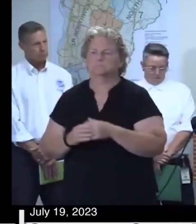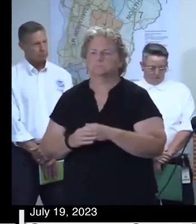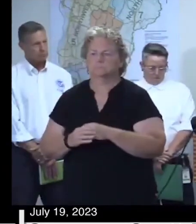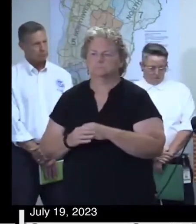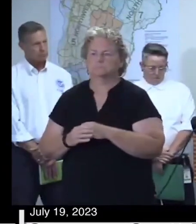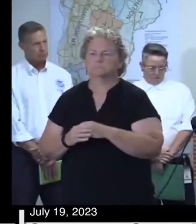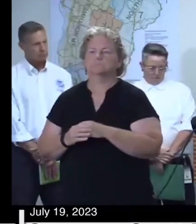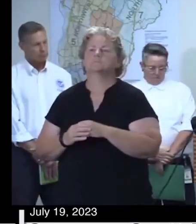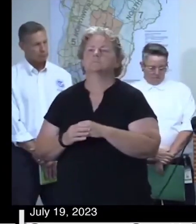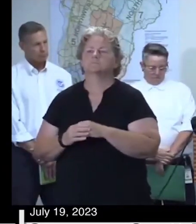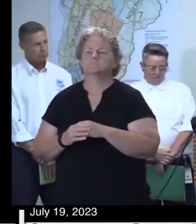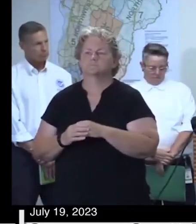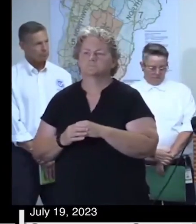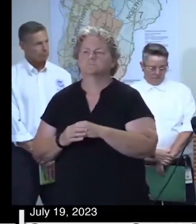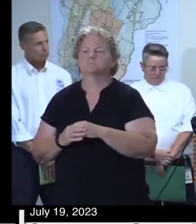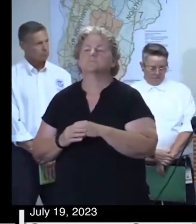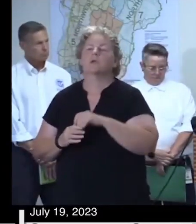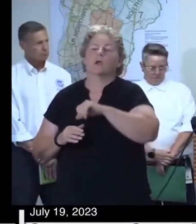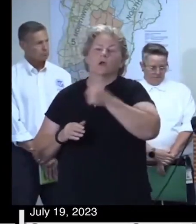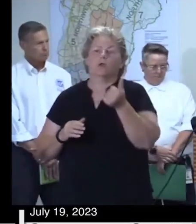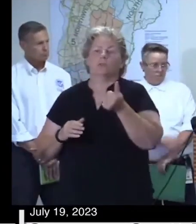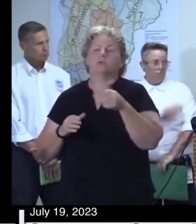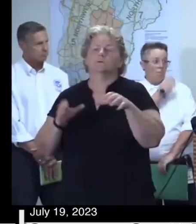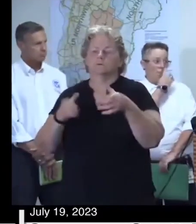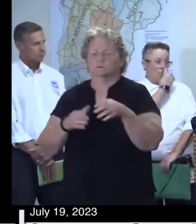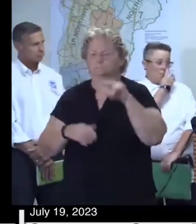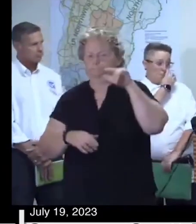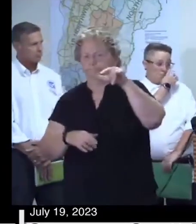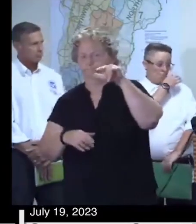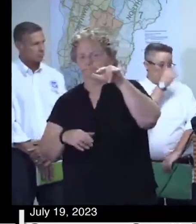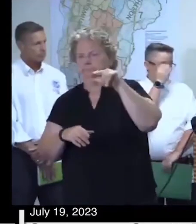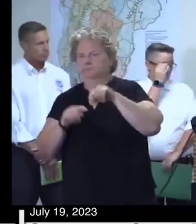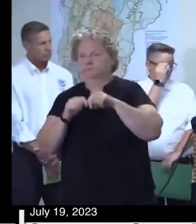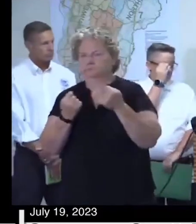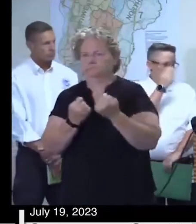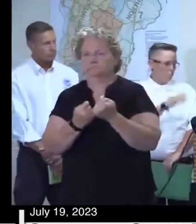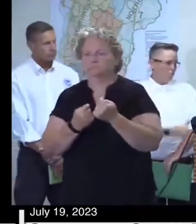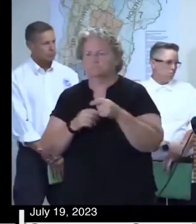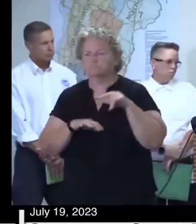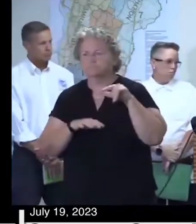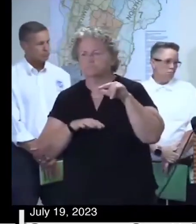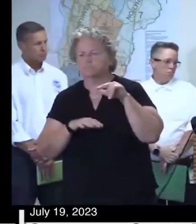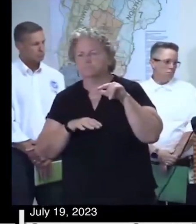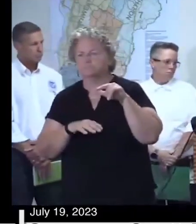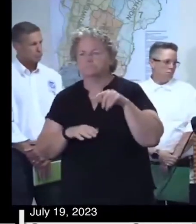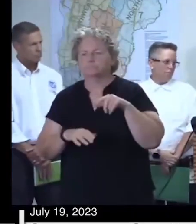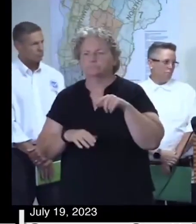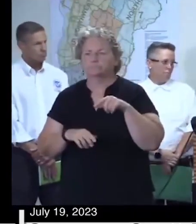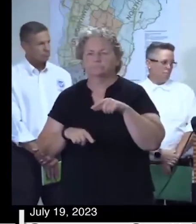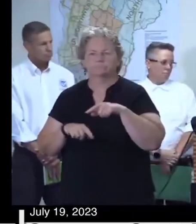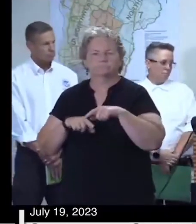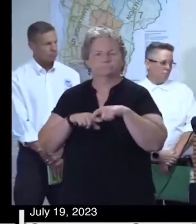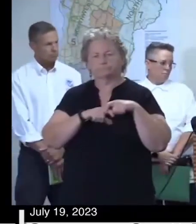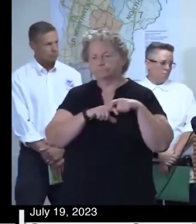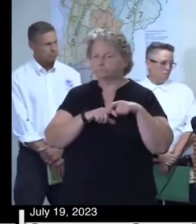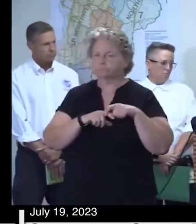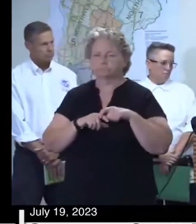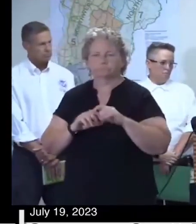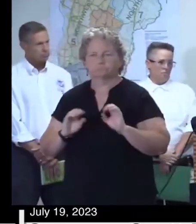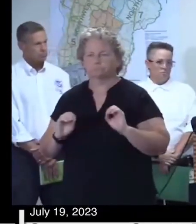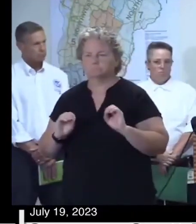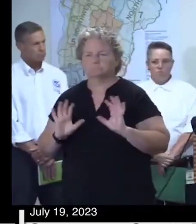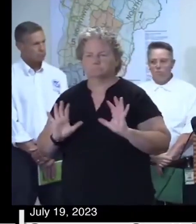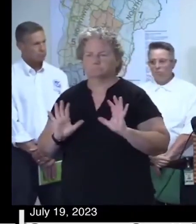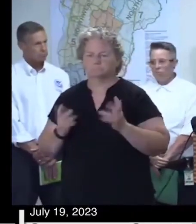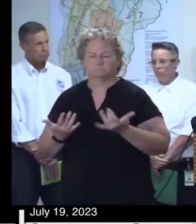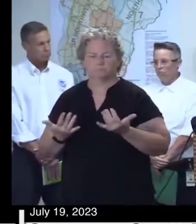today. I think that mission is starting to stand down, but those folks are always available and ready. We do normal search and rescue all the time with the state, with